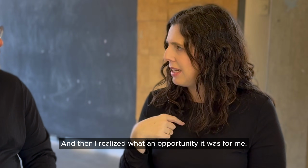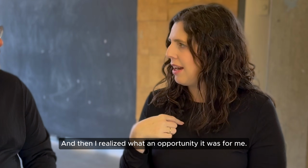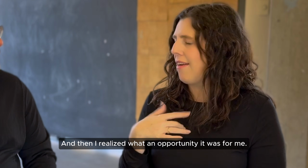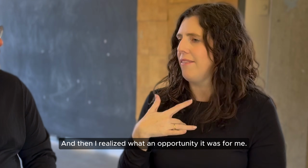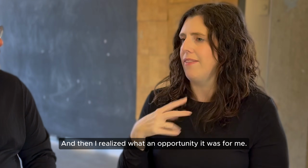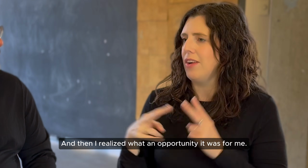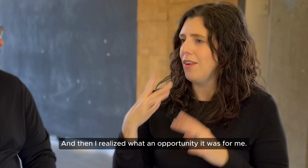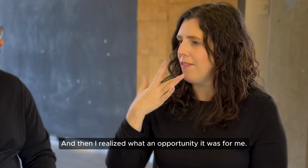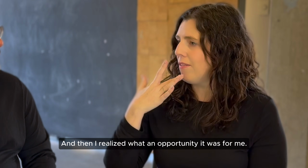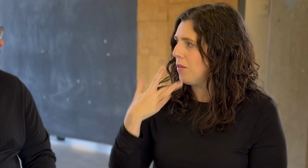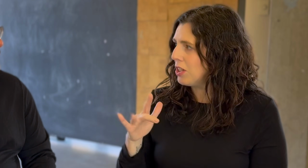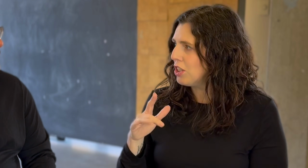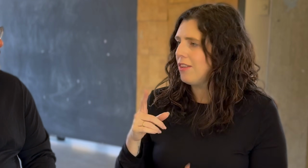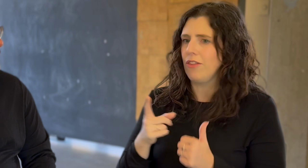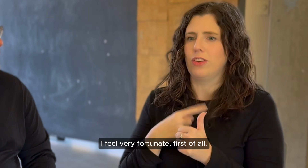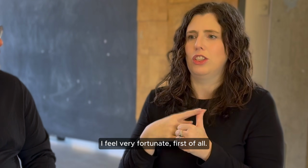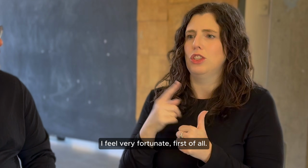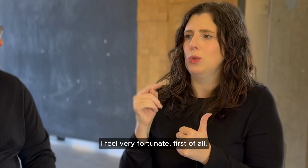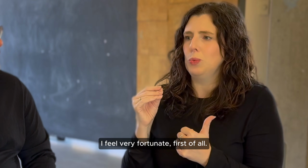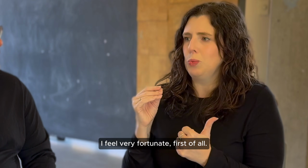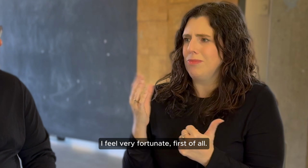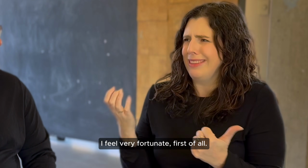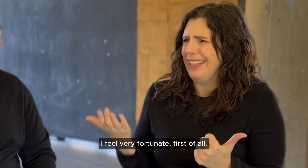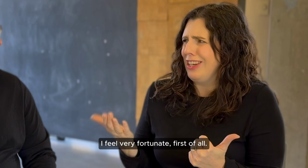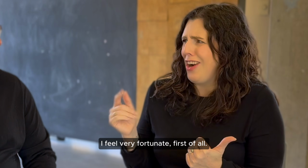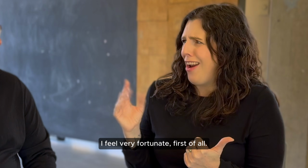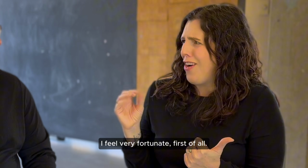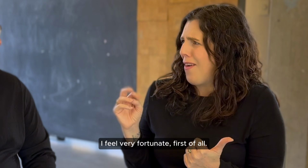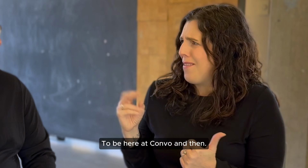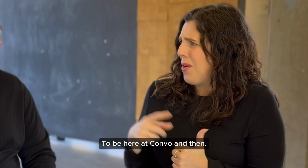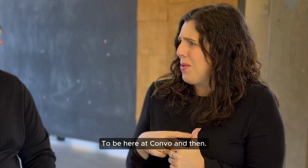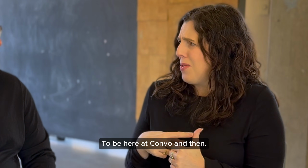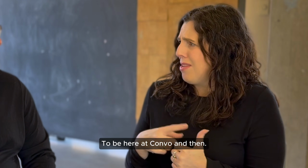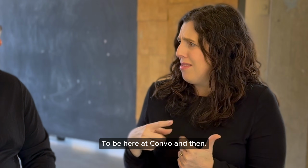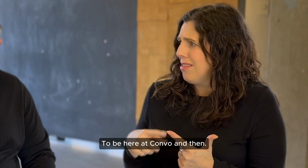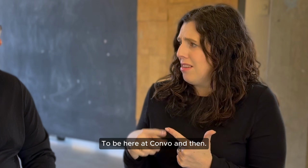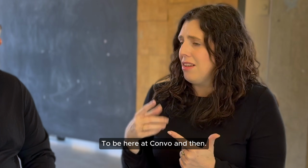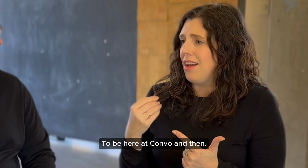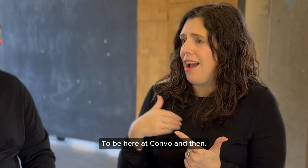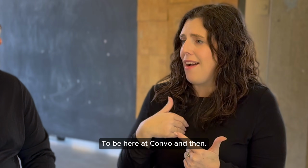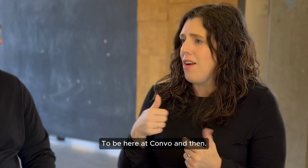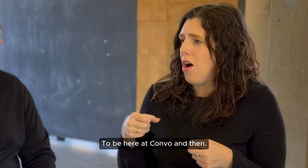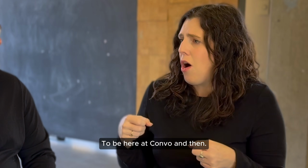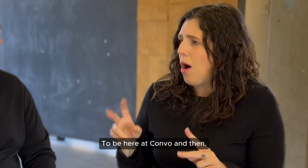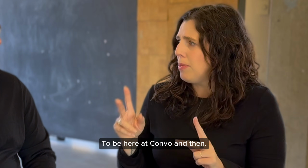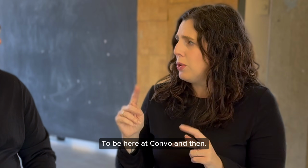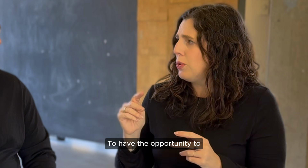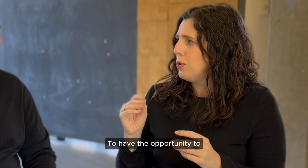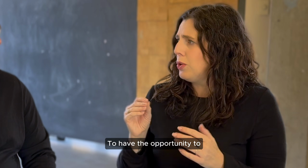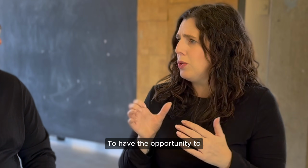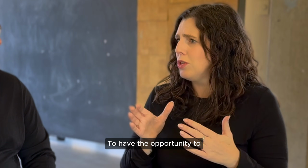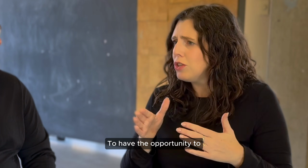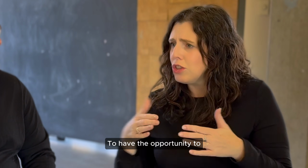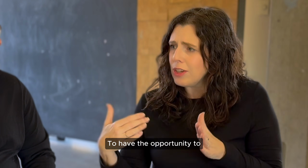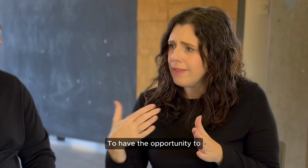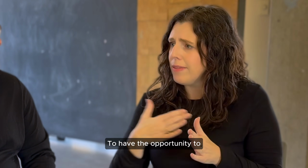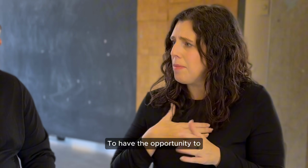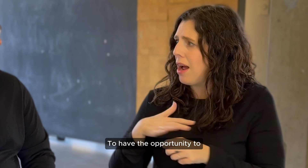it was for myself. I feel very fortunate, first of all, to be here at Convo, and then to have an opportunity to be able